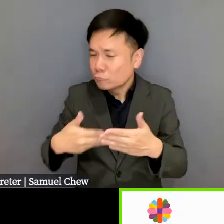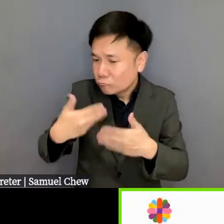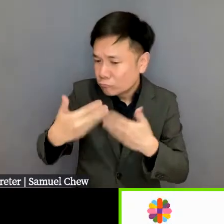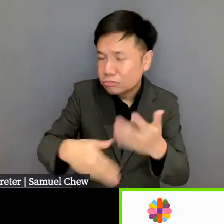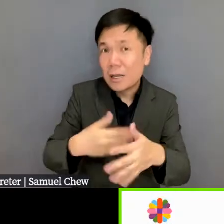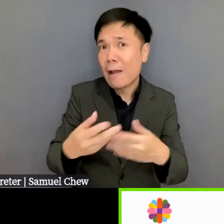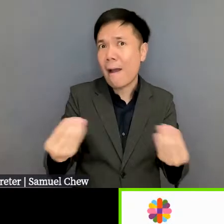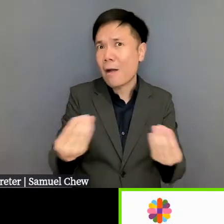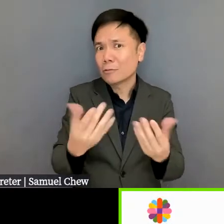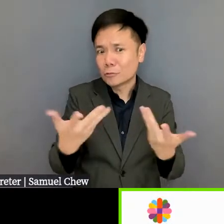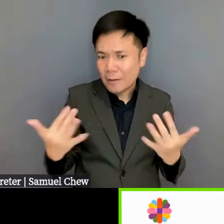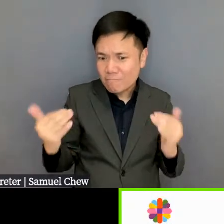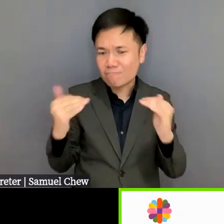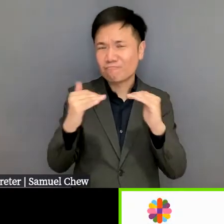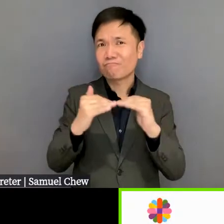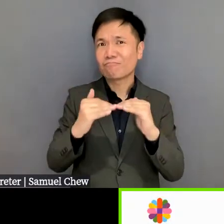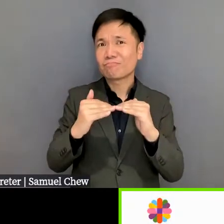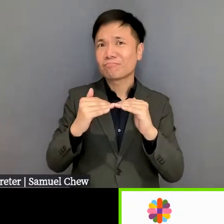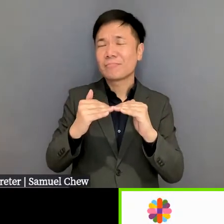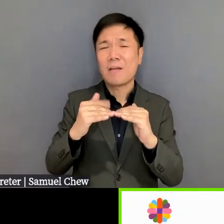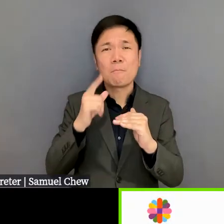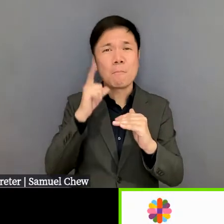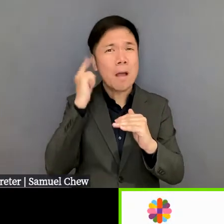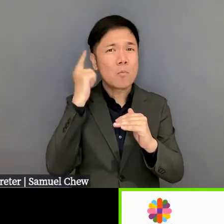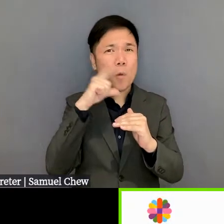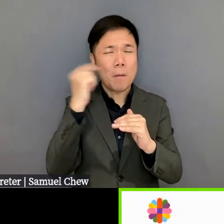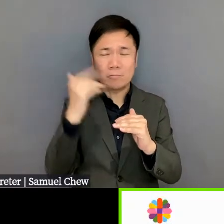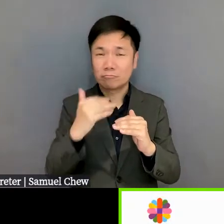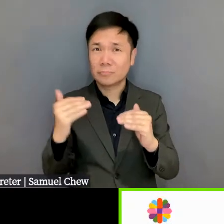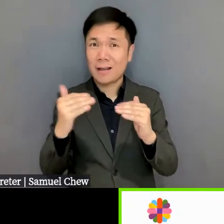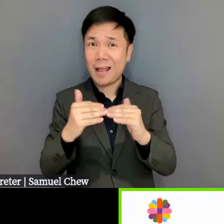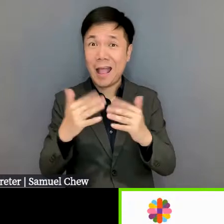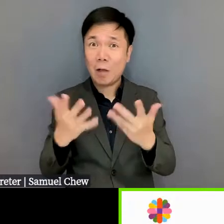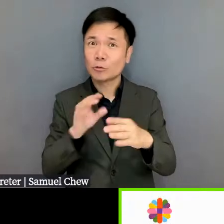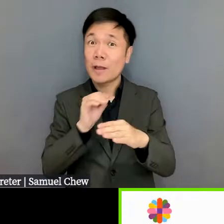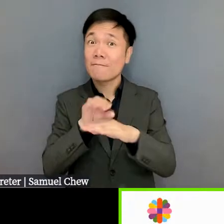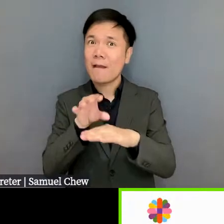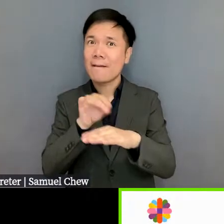gender equality? What would you recommend to them? Thanks so much, May.